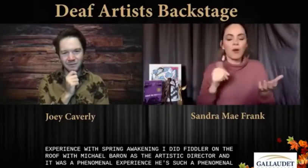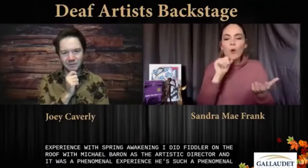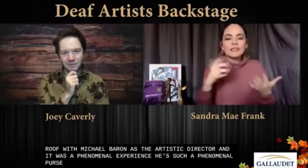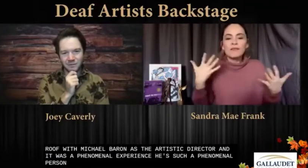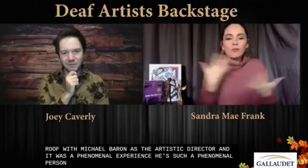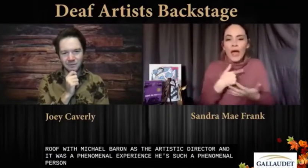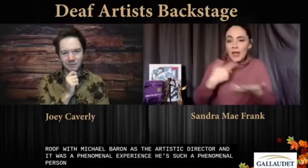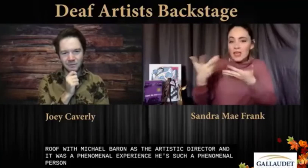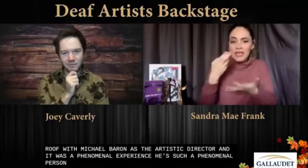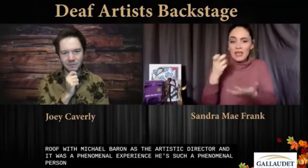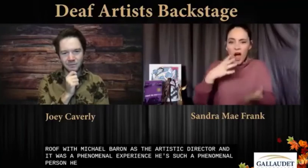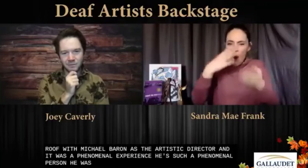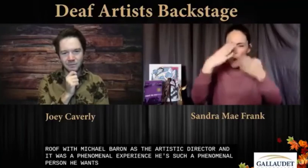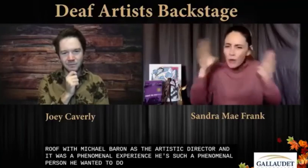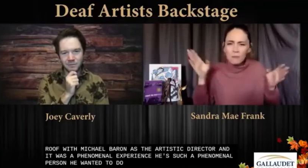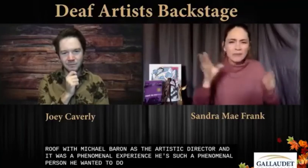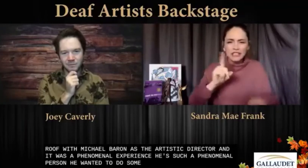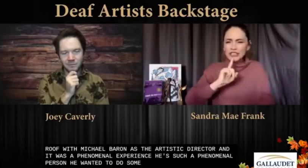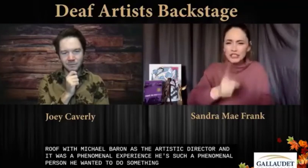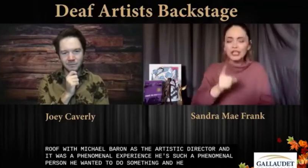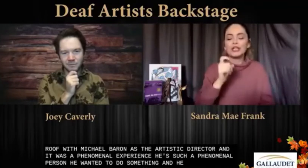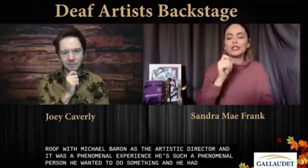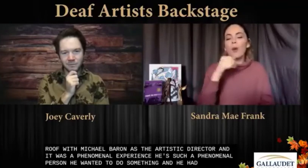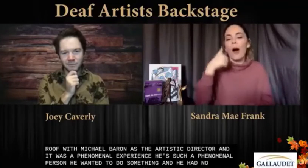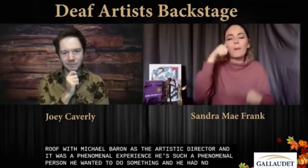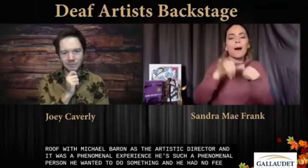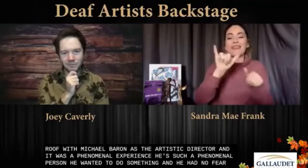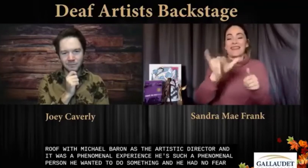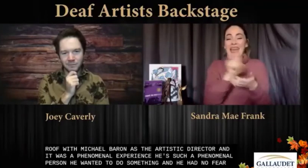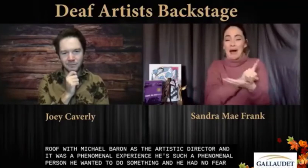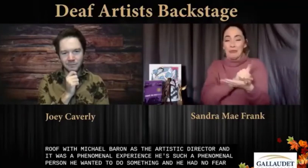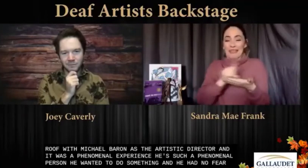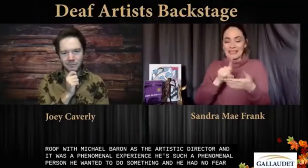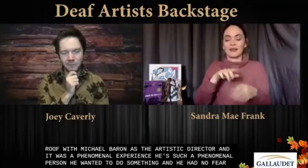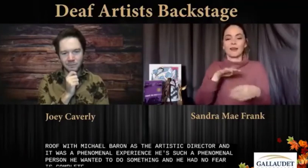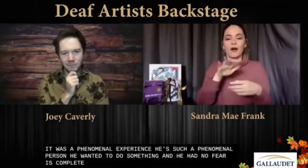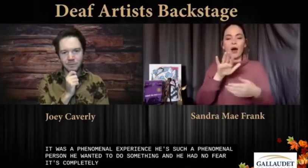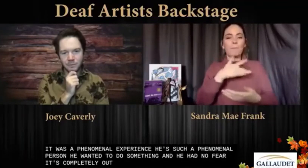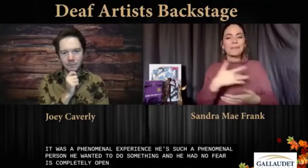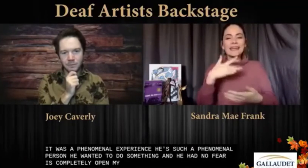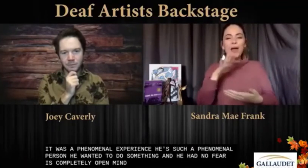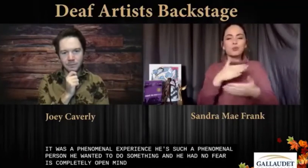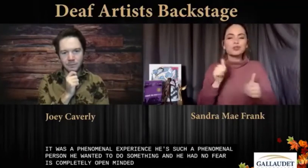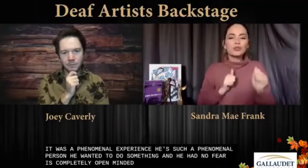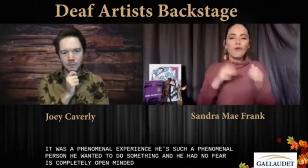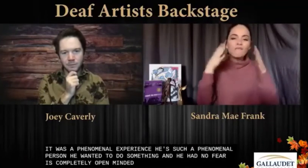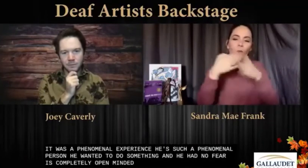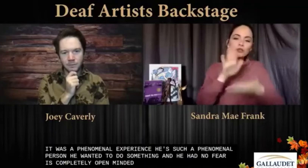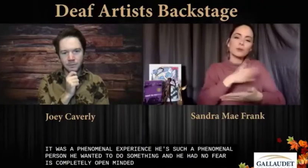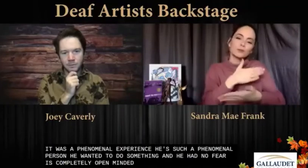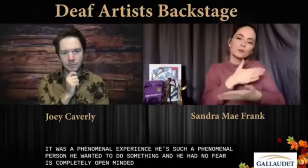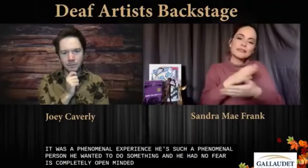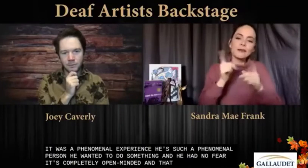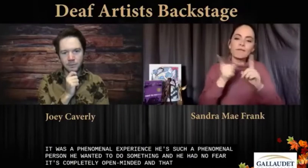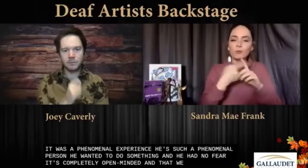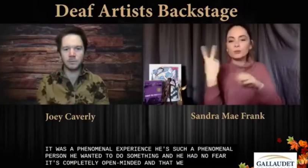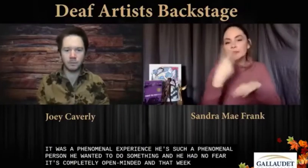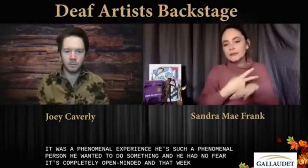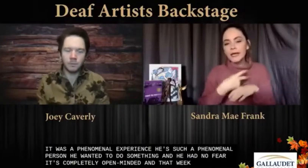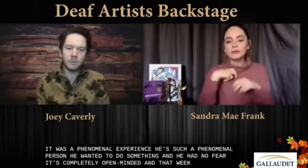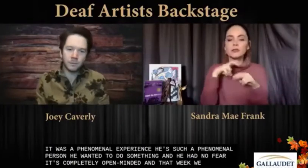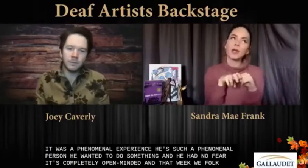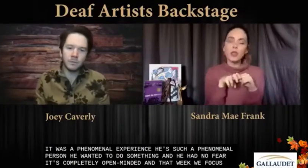person he wanted to do something and he had no fear he was completely open-minded and that week